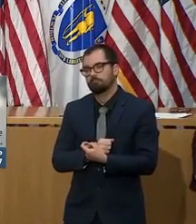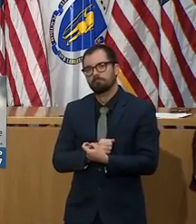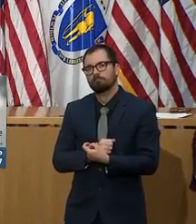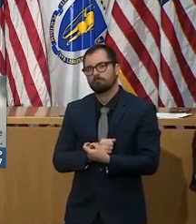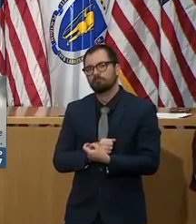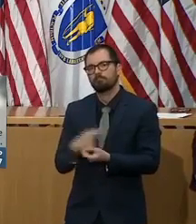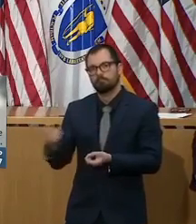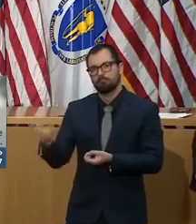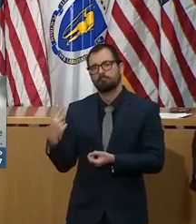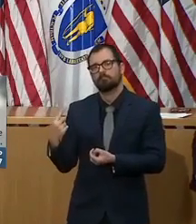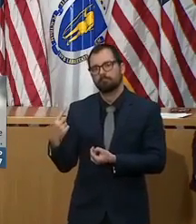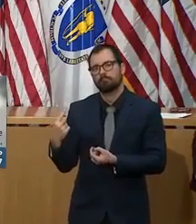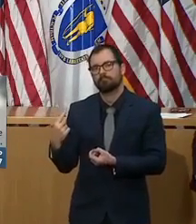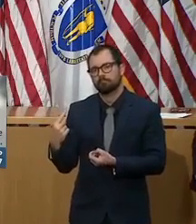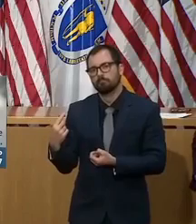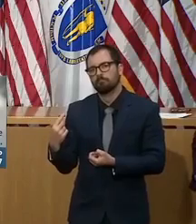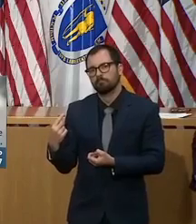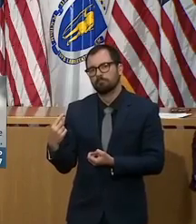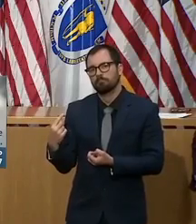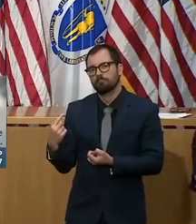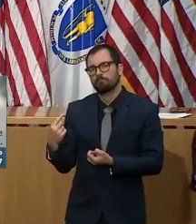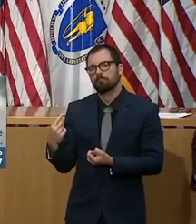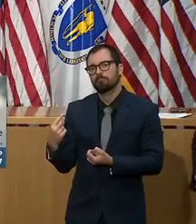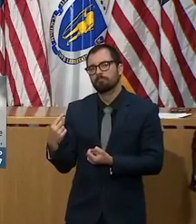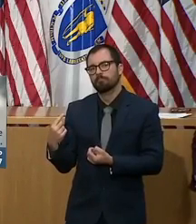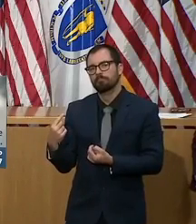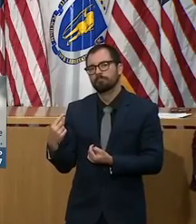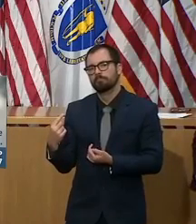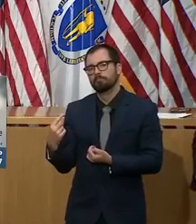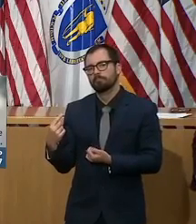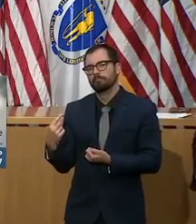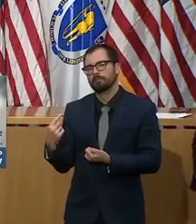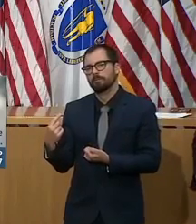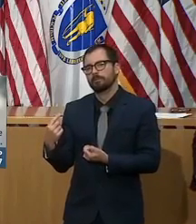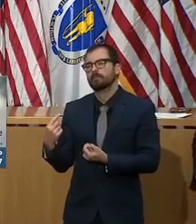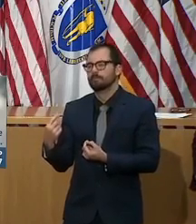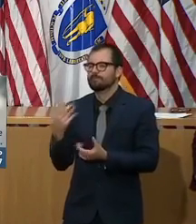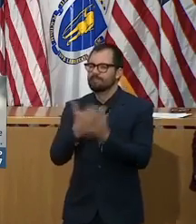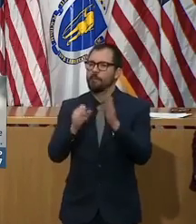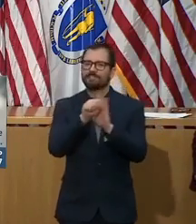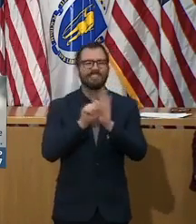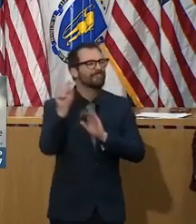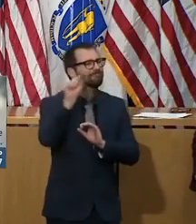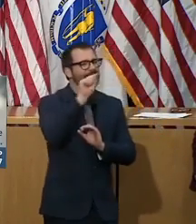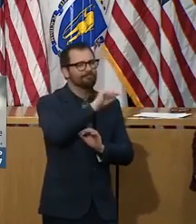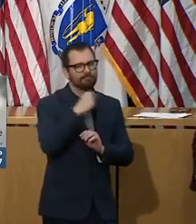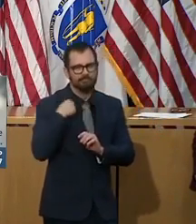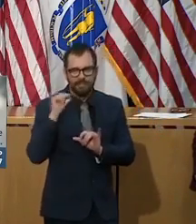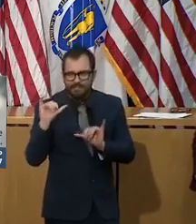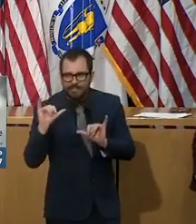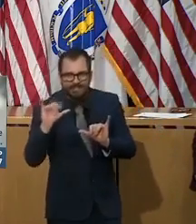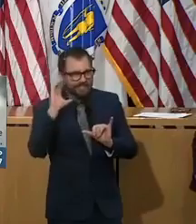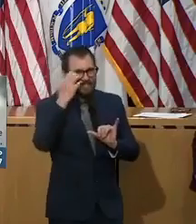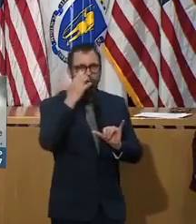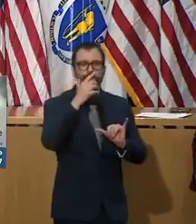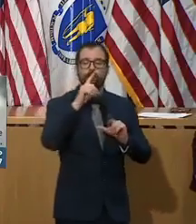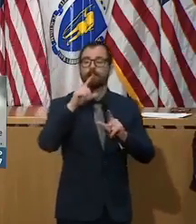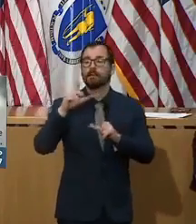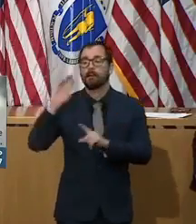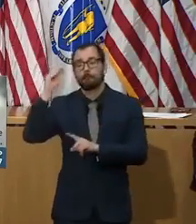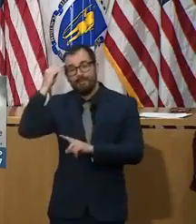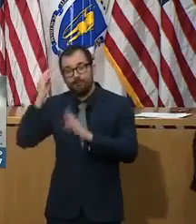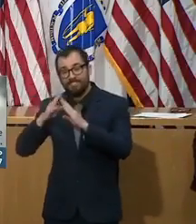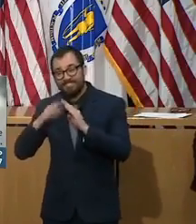be? Well, what we've said for a long time, I would say for 5 years, is we